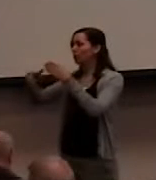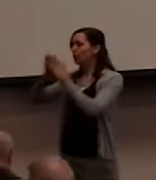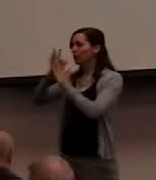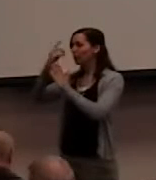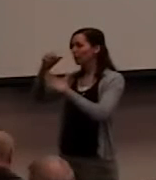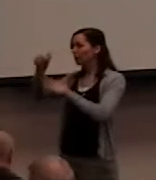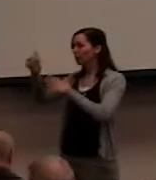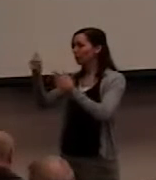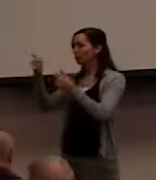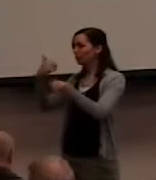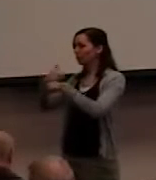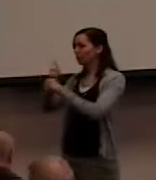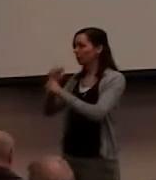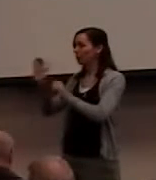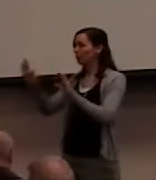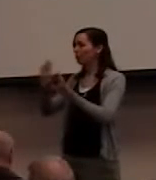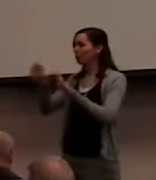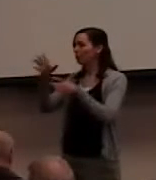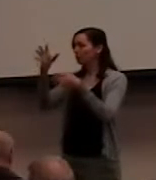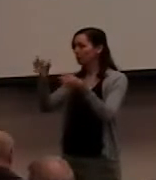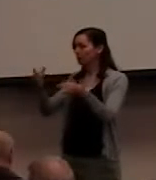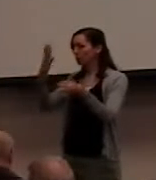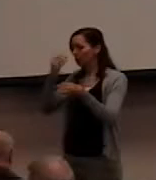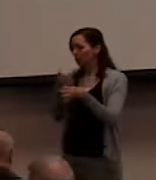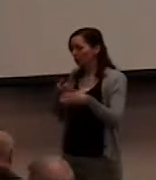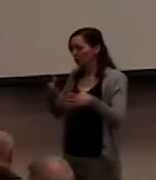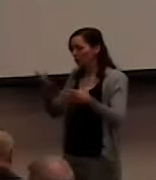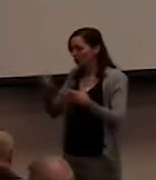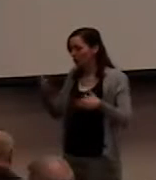because obviously what he wants is to take a